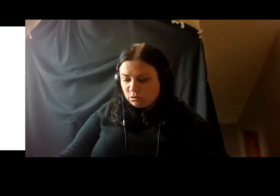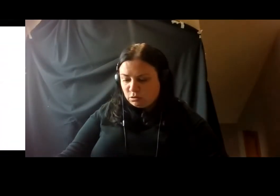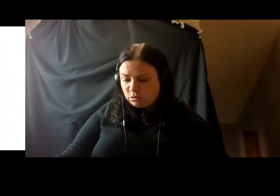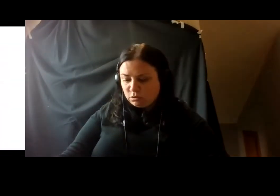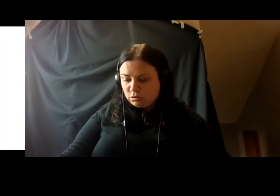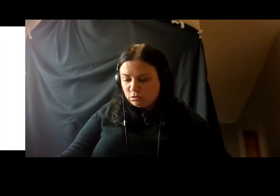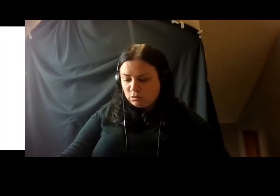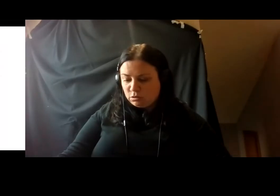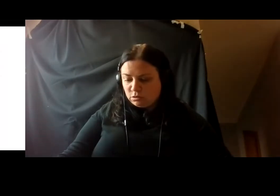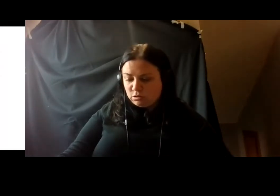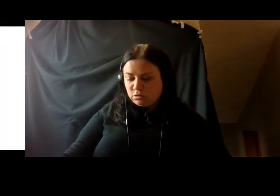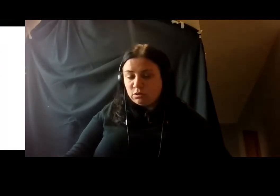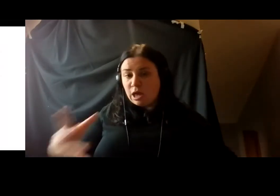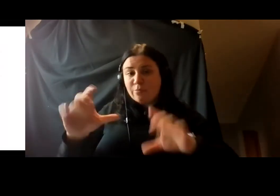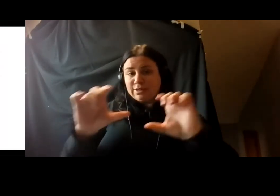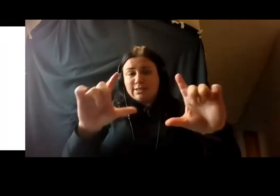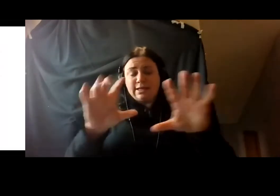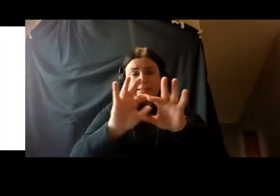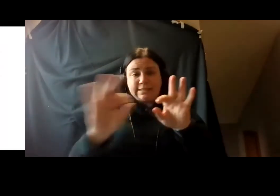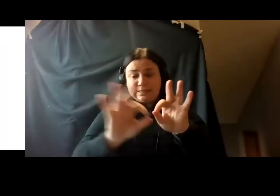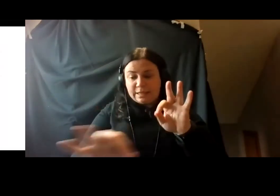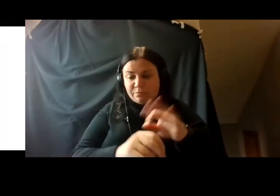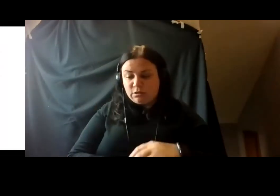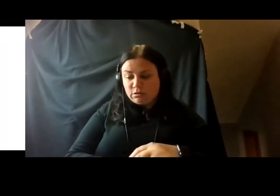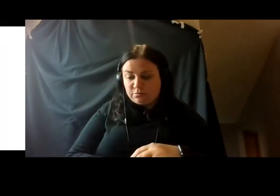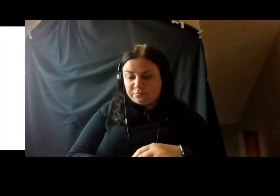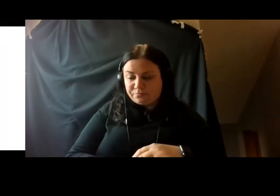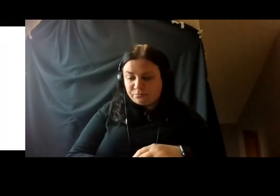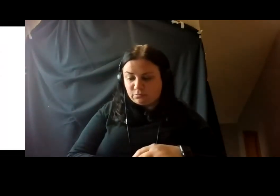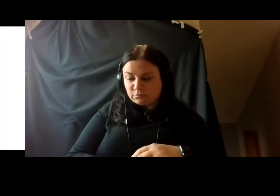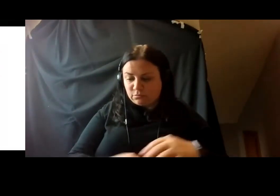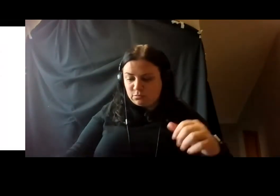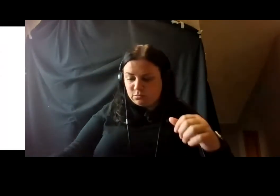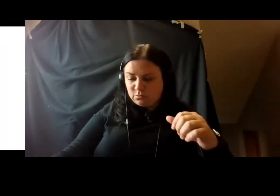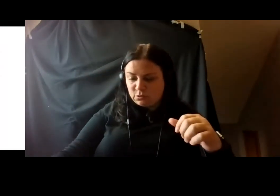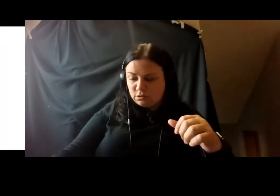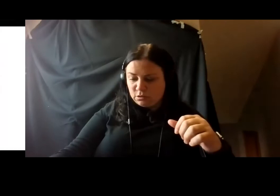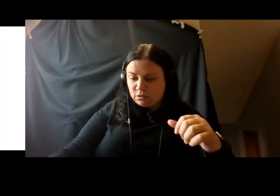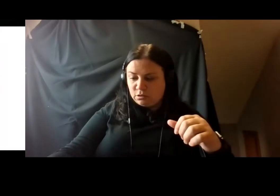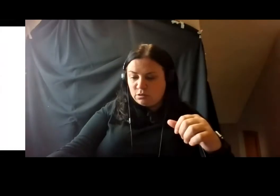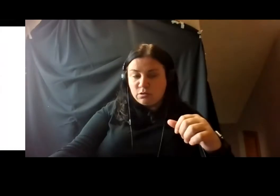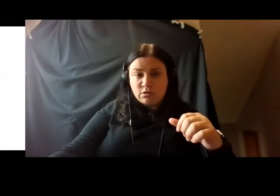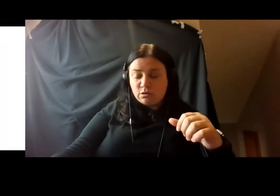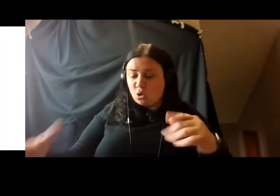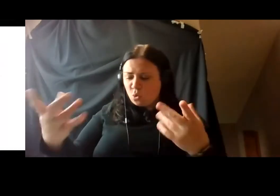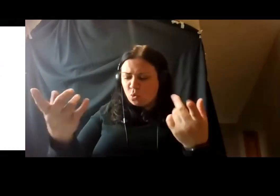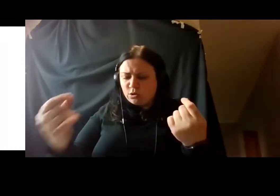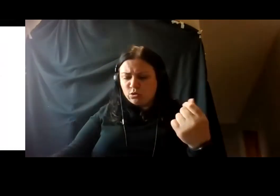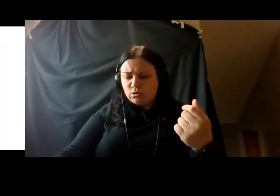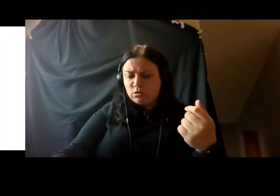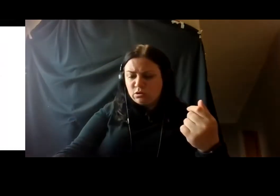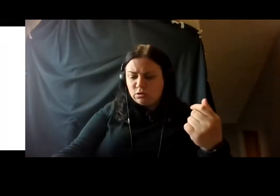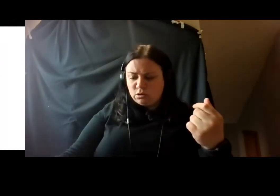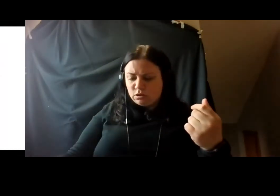slide. It's a statement. Okay, I'm going to go to the next slide. It's a statement. And all I want you to do in the